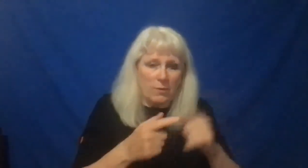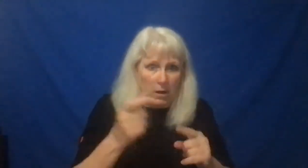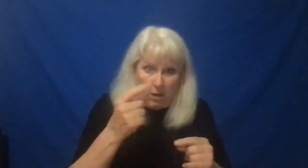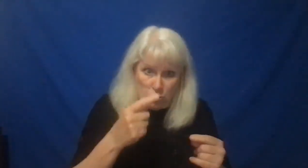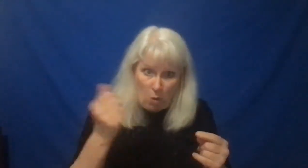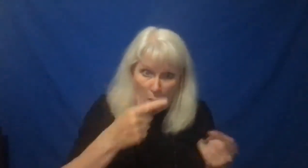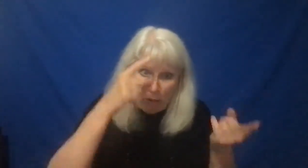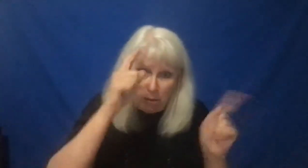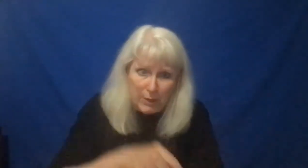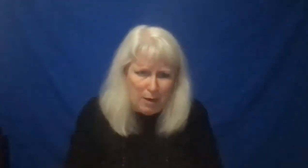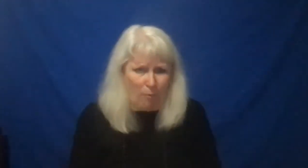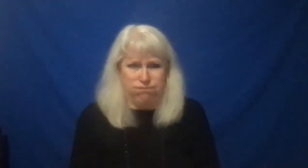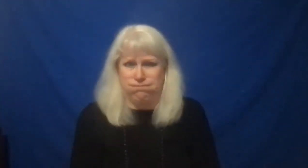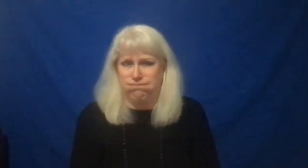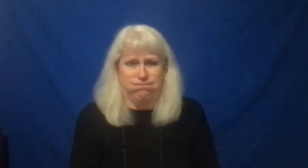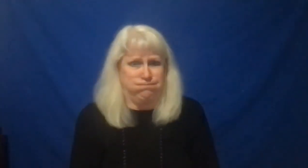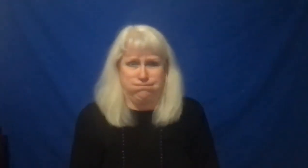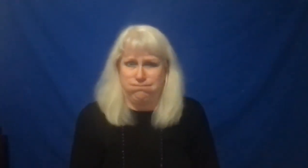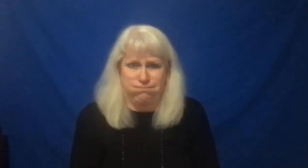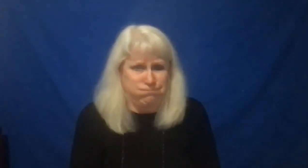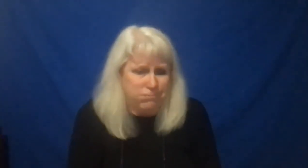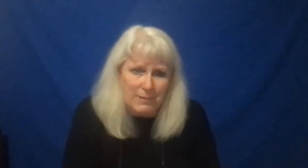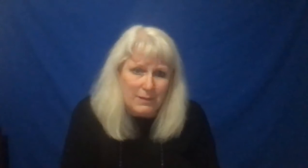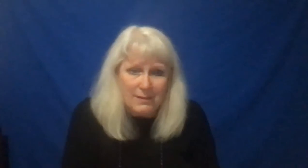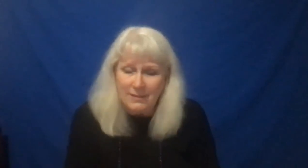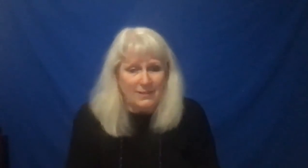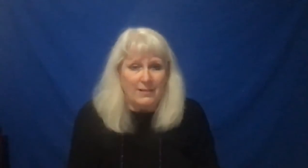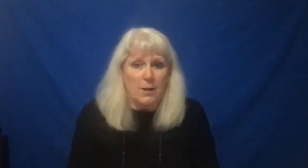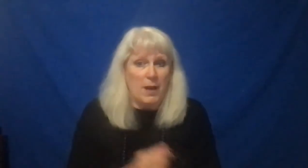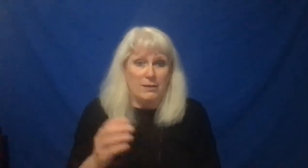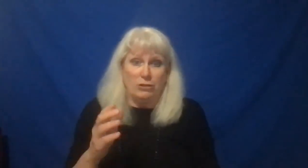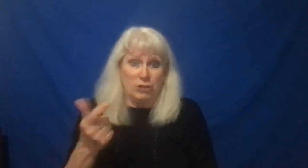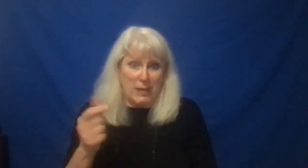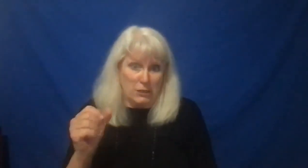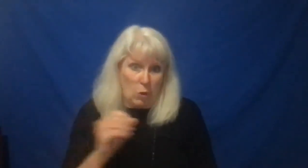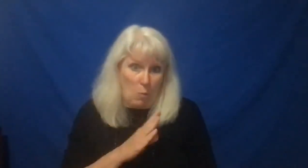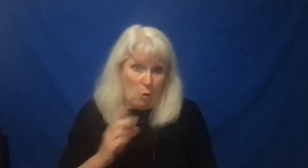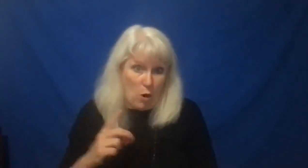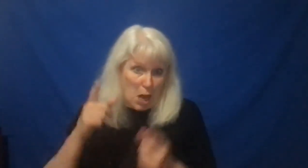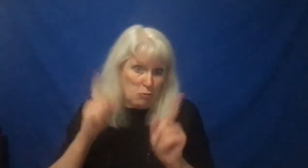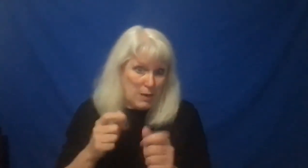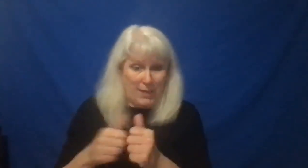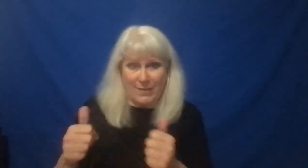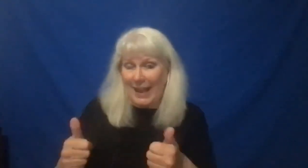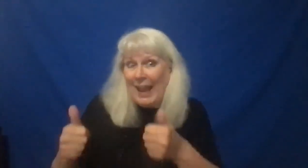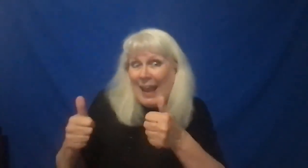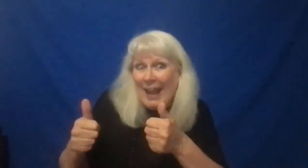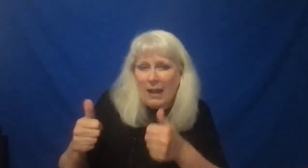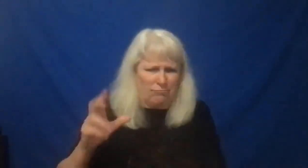on stuff. Well, we don't agree on stuff at the General Services Board either. And we have, it's